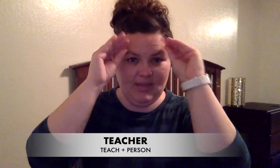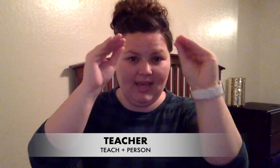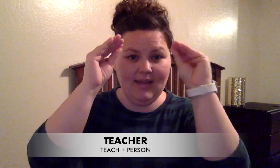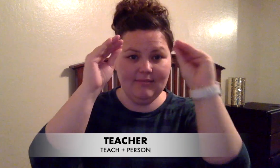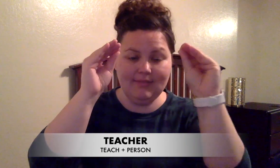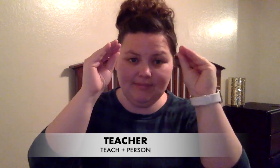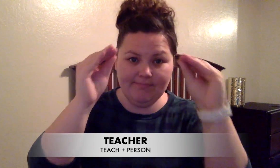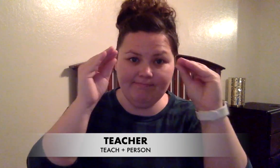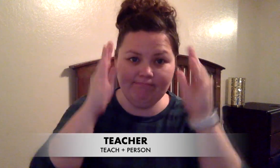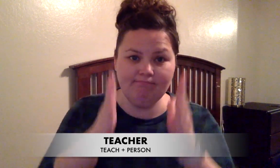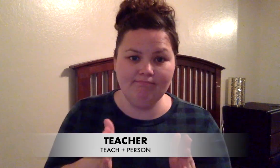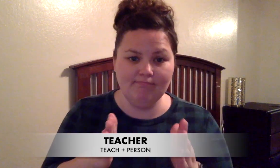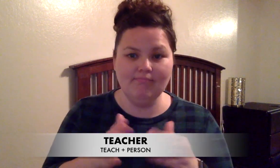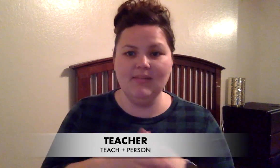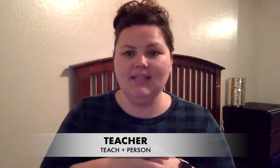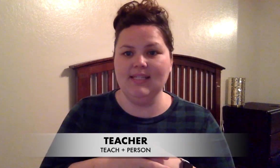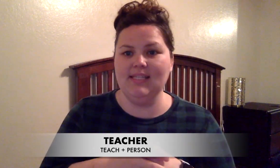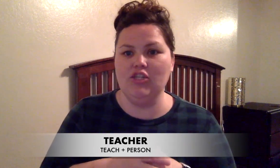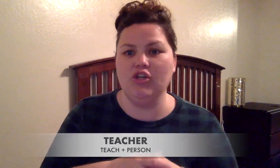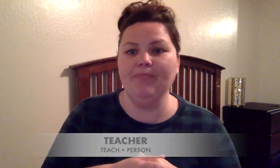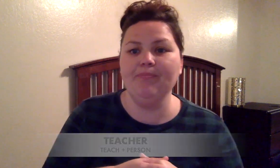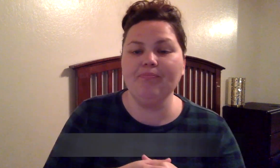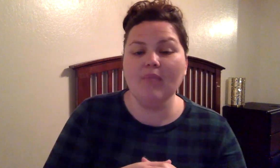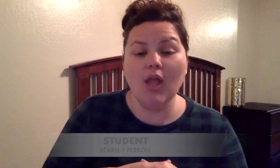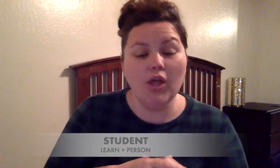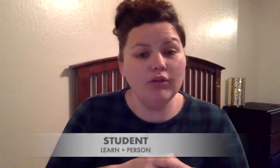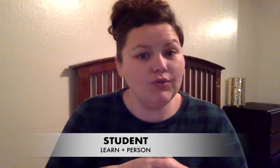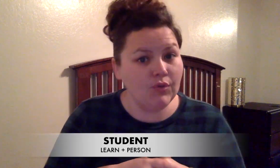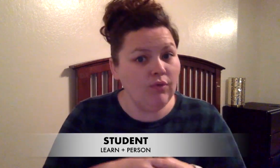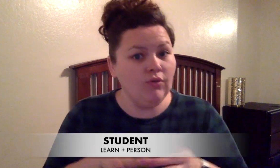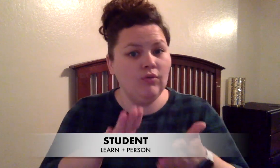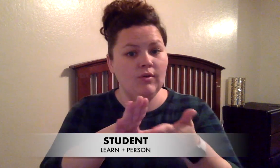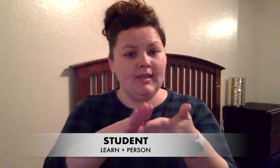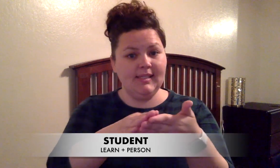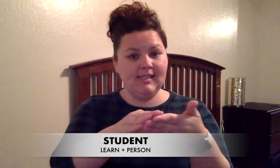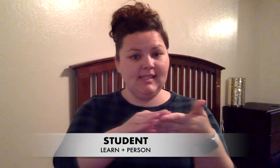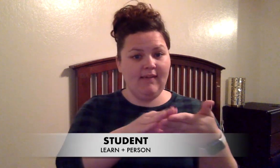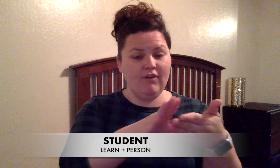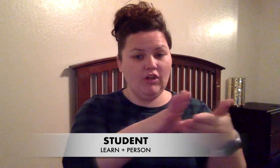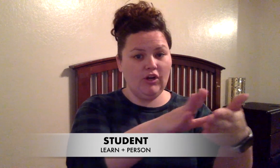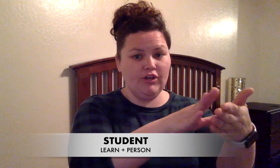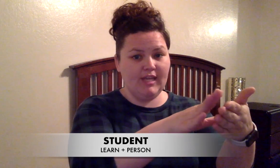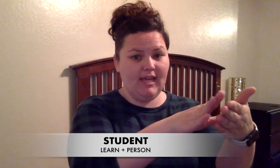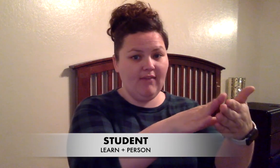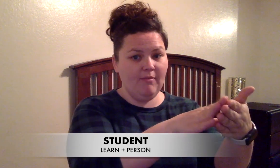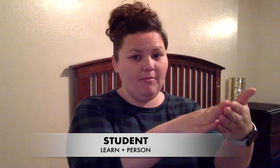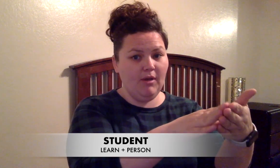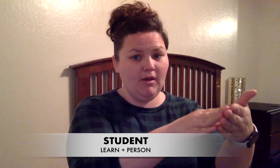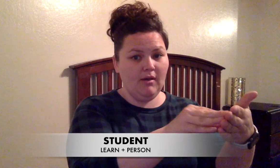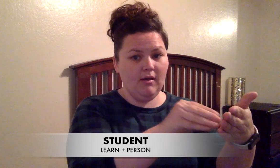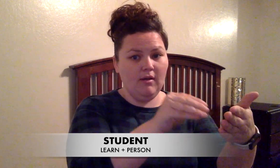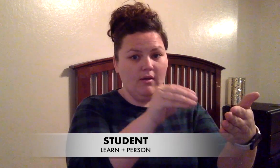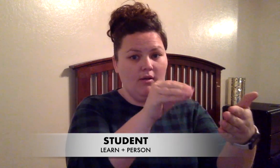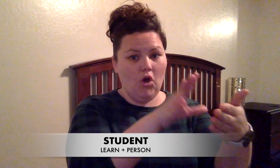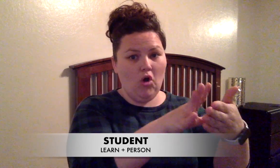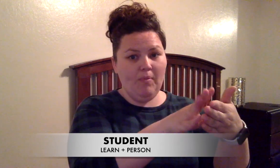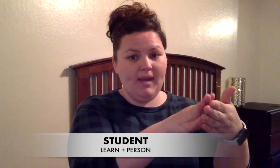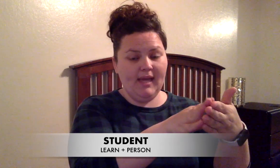Okay? That's teacher. Student, this is a sign for learn. You're taking it from the book. Open hand